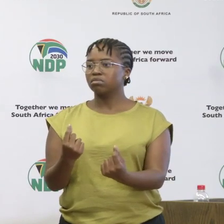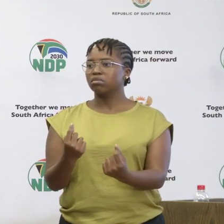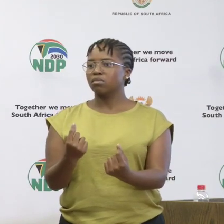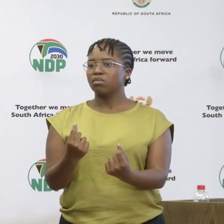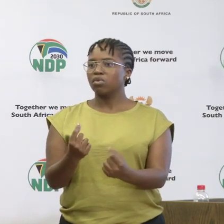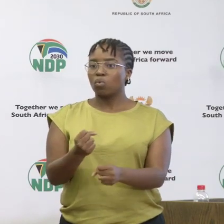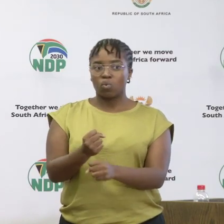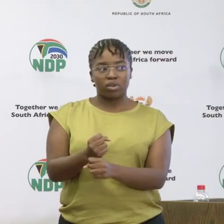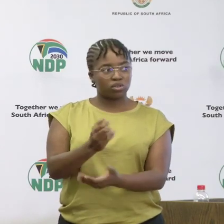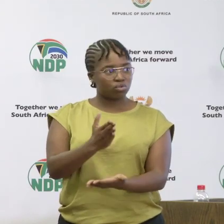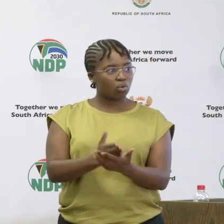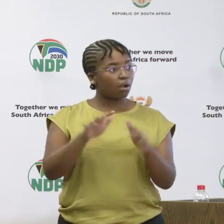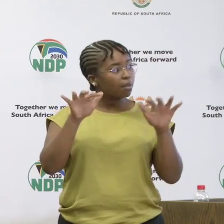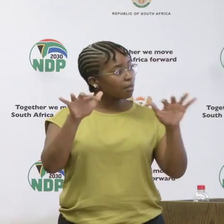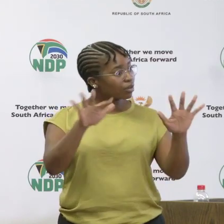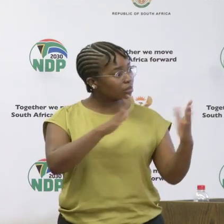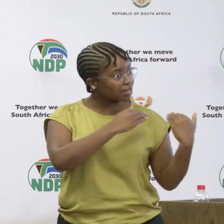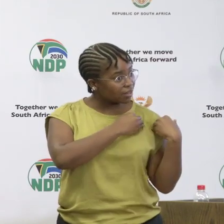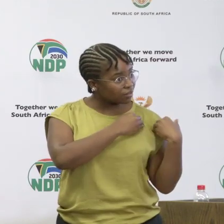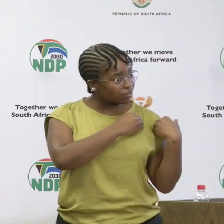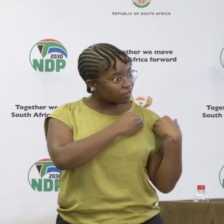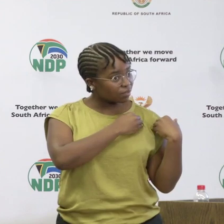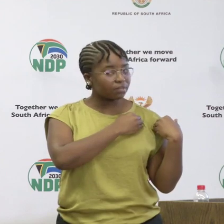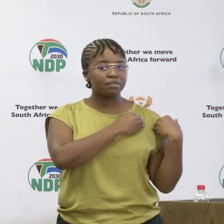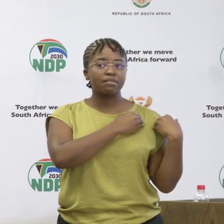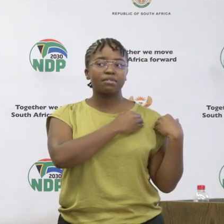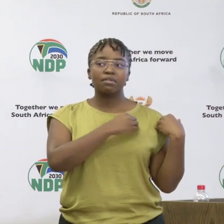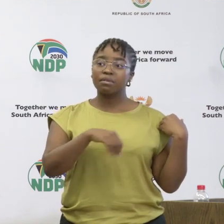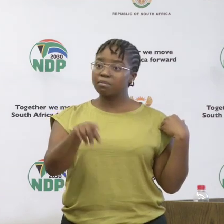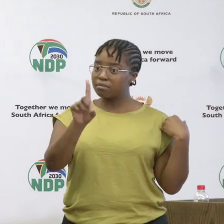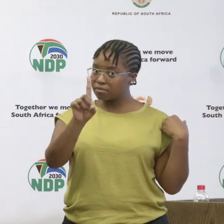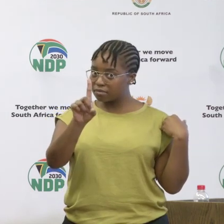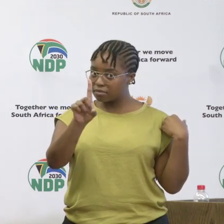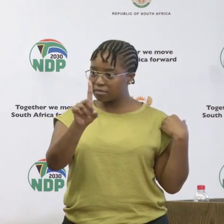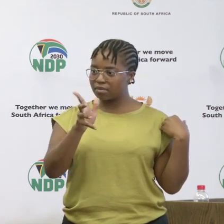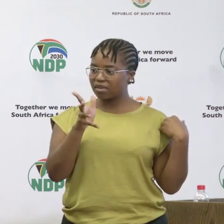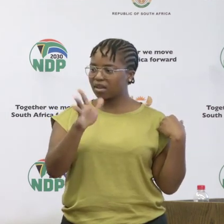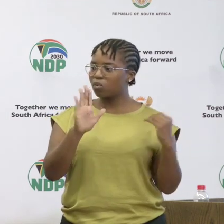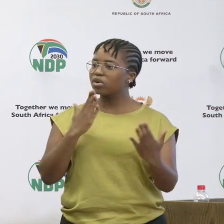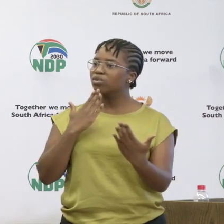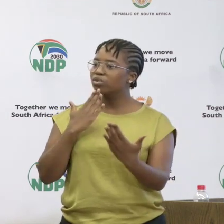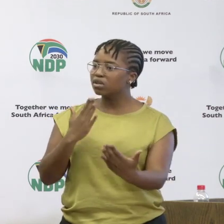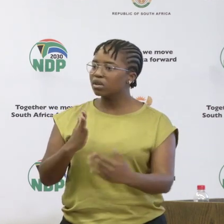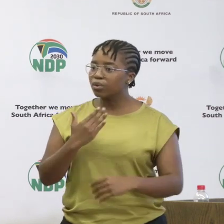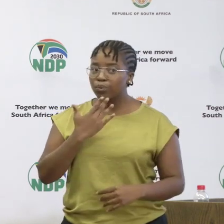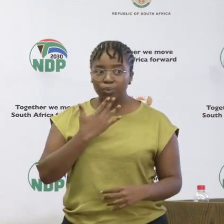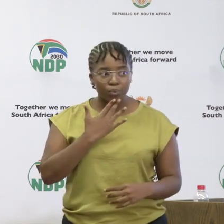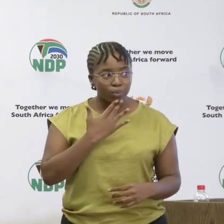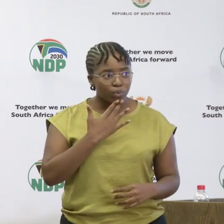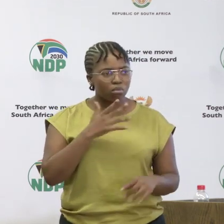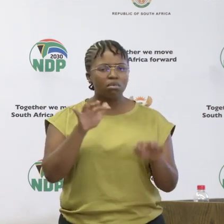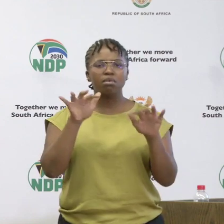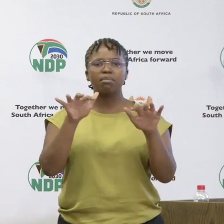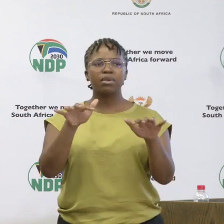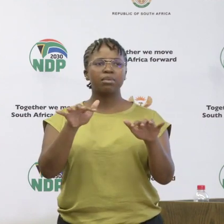to ensure that people are safe. But I would also like to thank, in particular, those that are taking